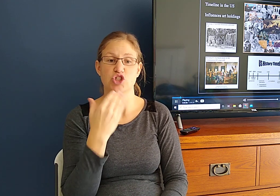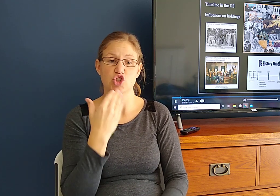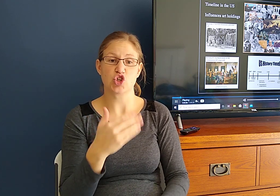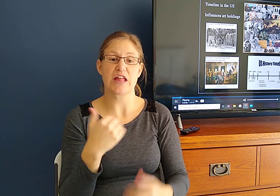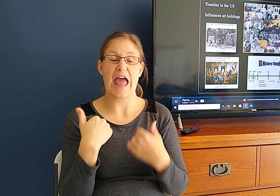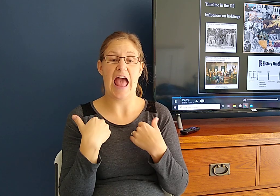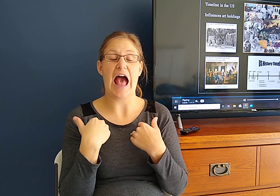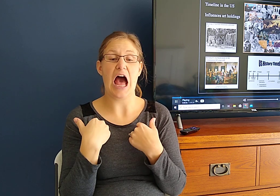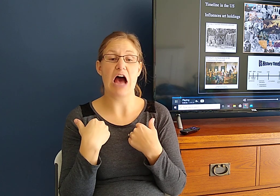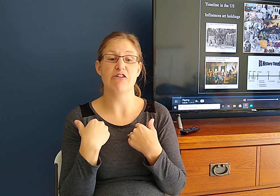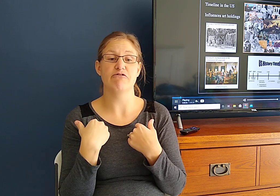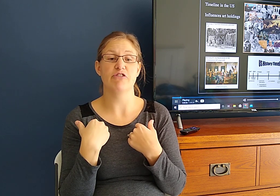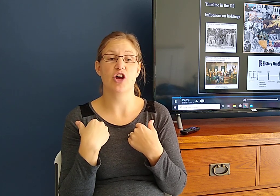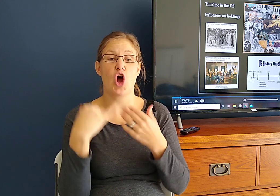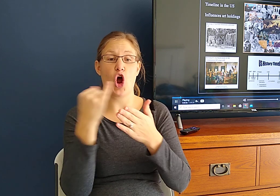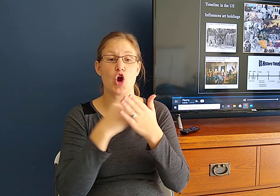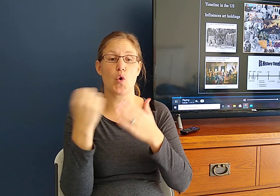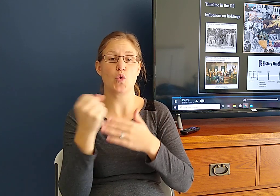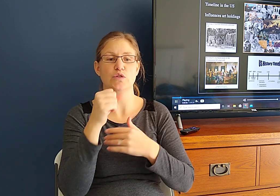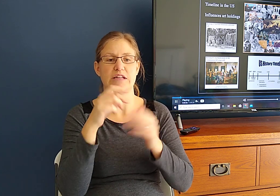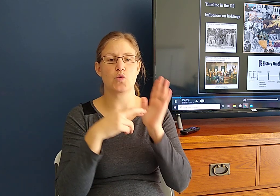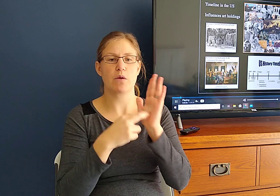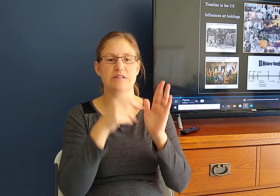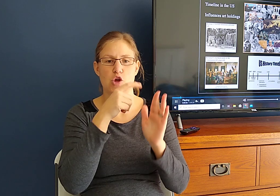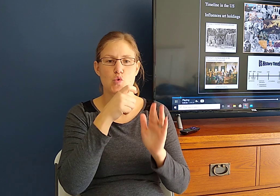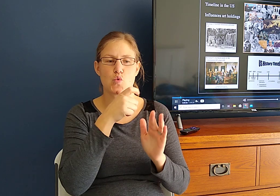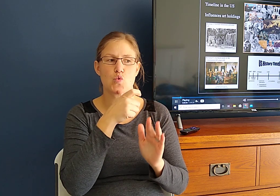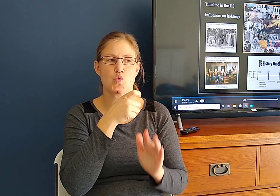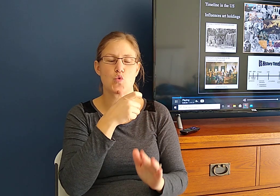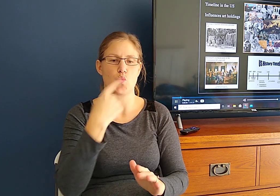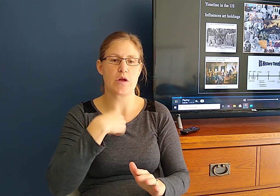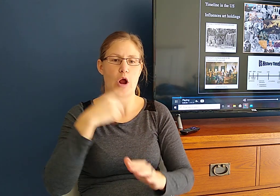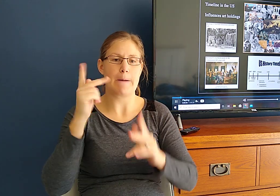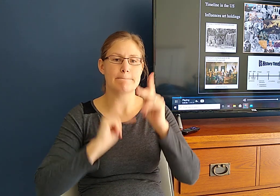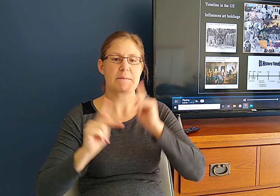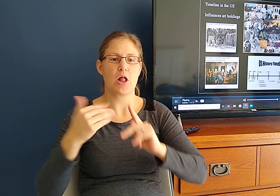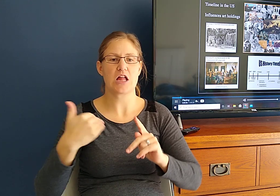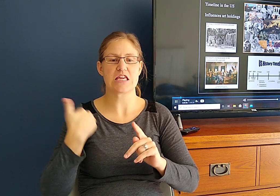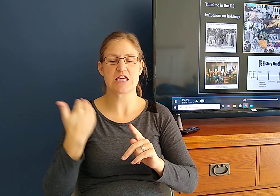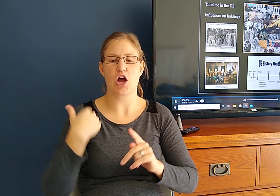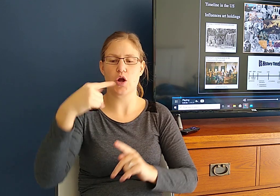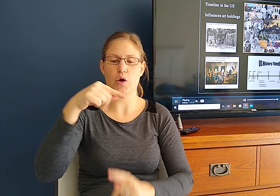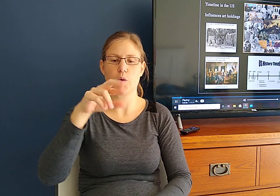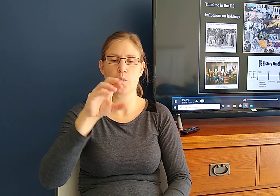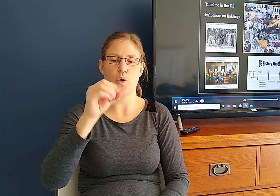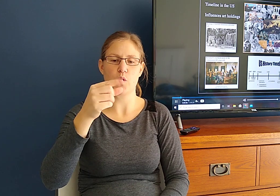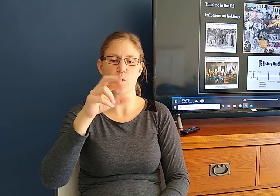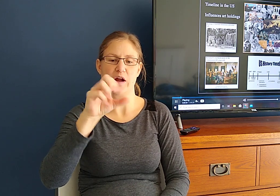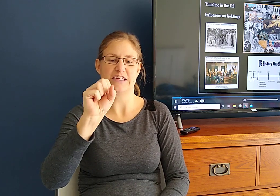that represent who we are as a people. Young, progressive, forward thinkers, risk